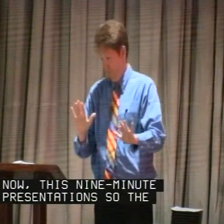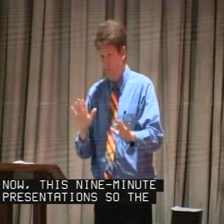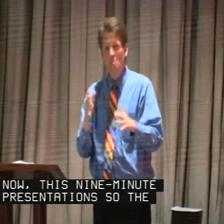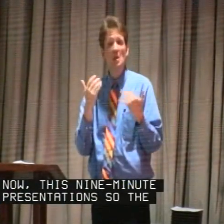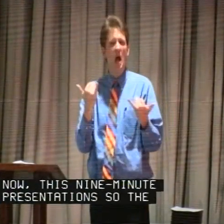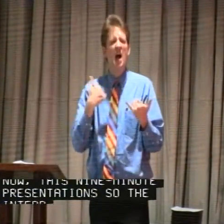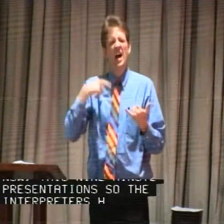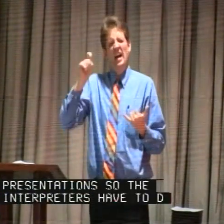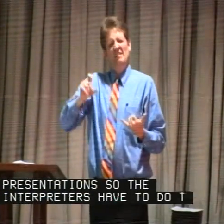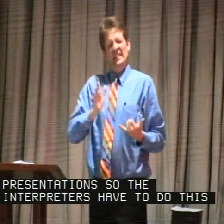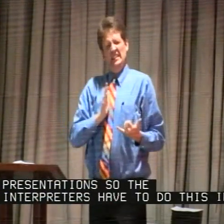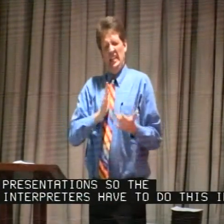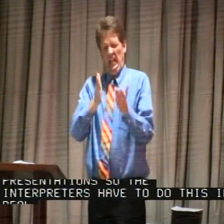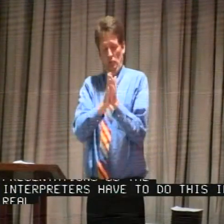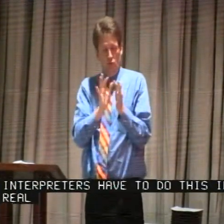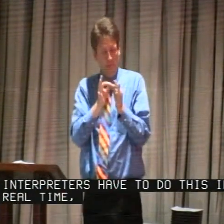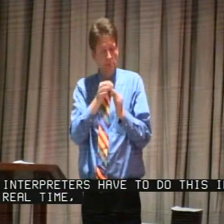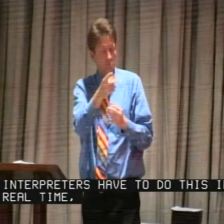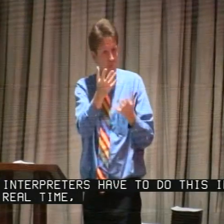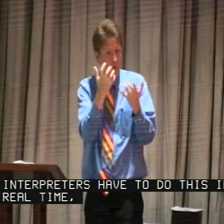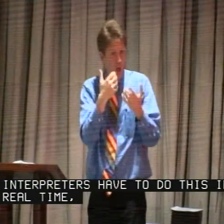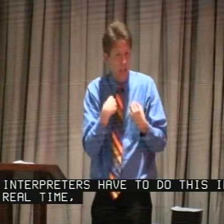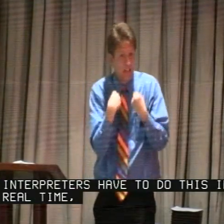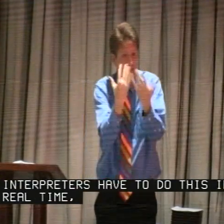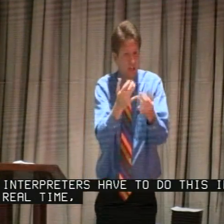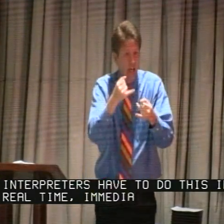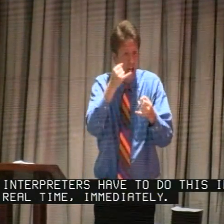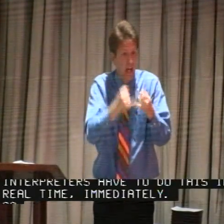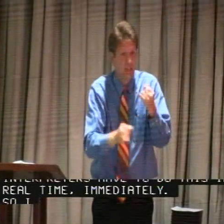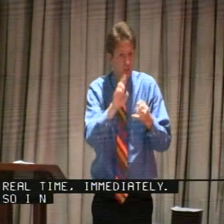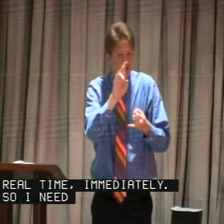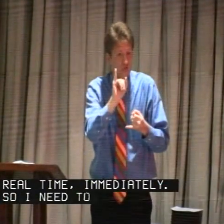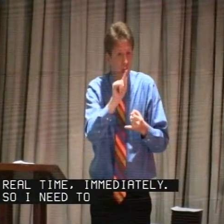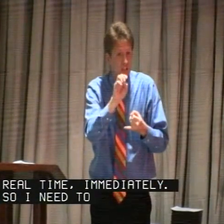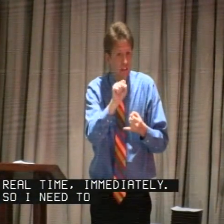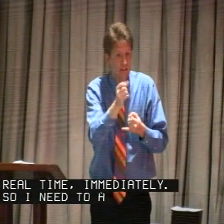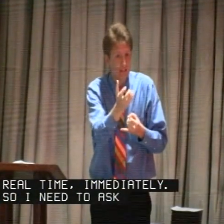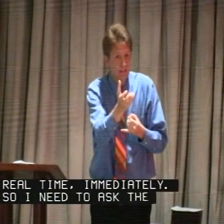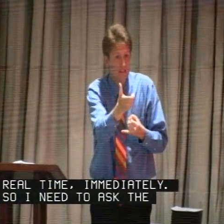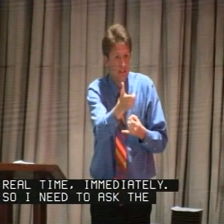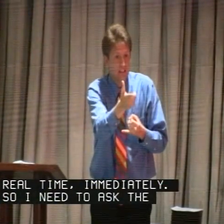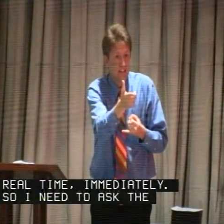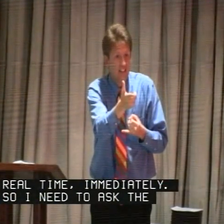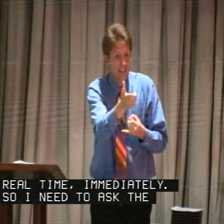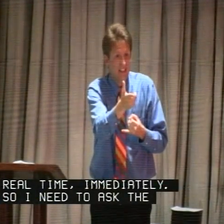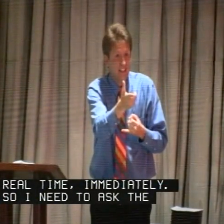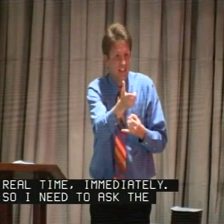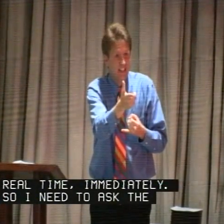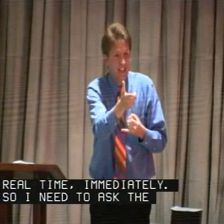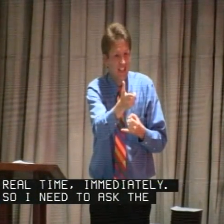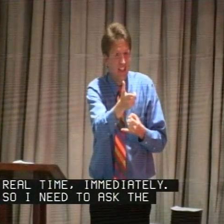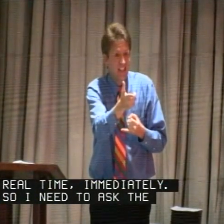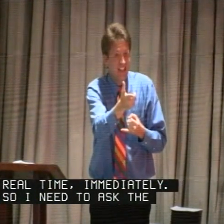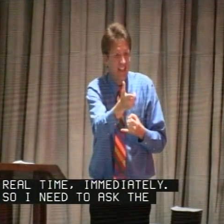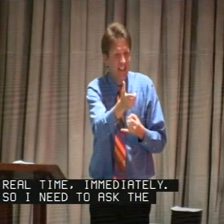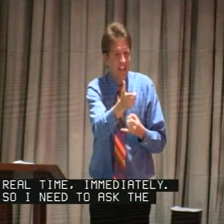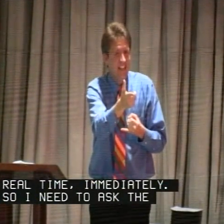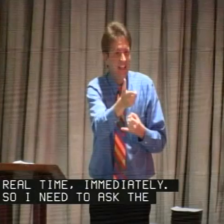immediately. So I need to ask the interpreter, would you like to give you last rites?